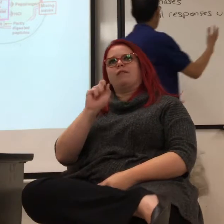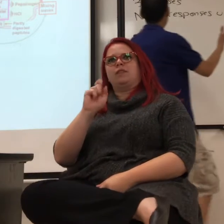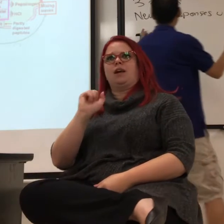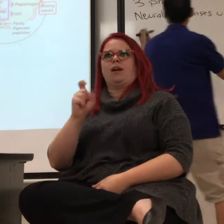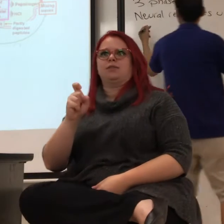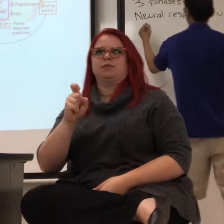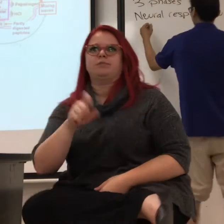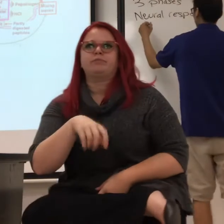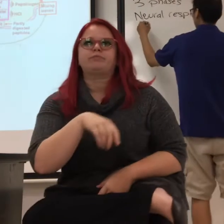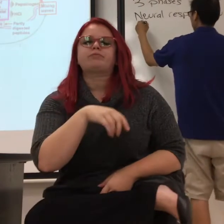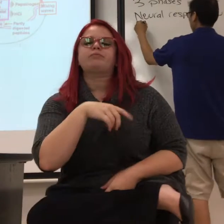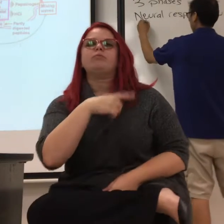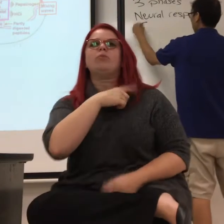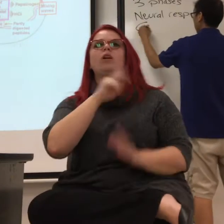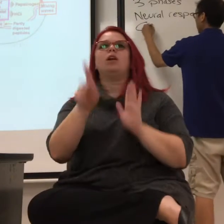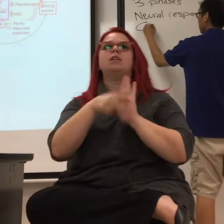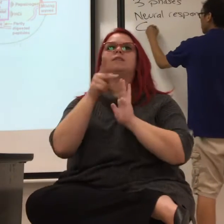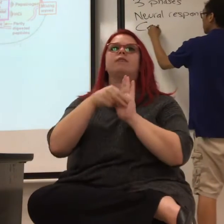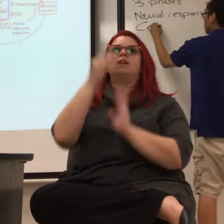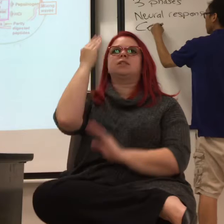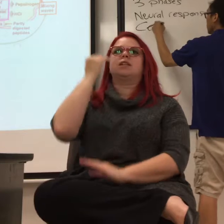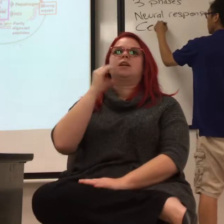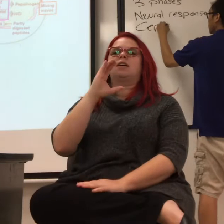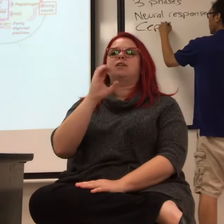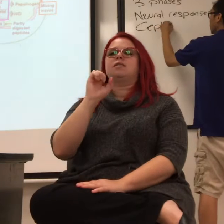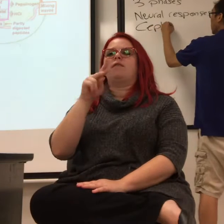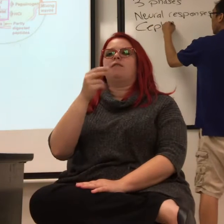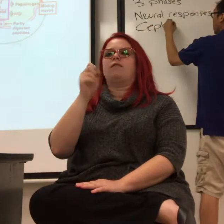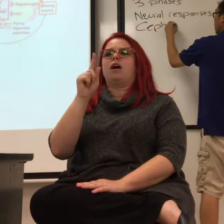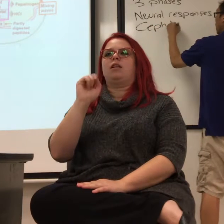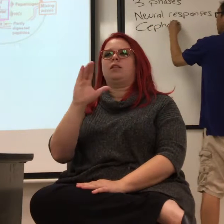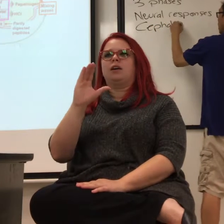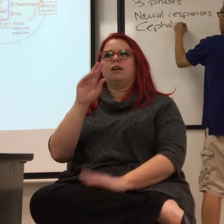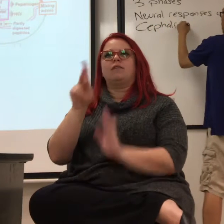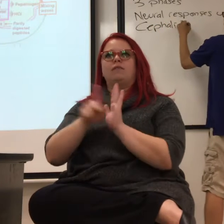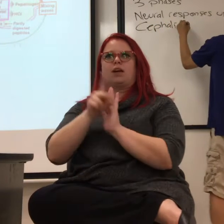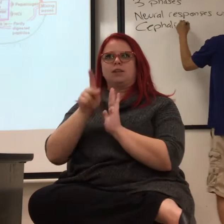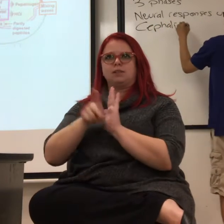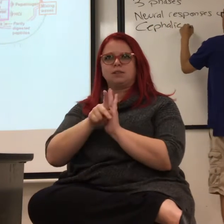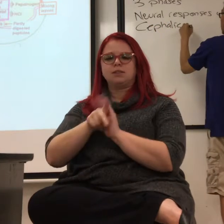So this phase was the cephalic phase.